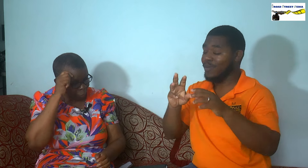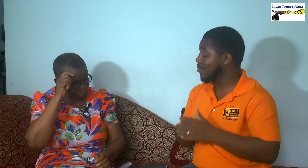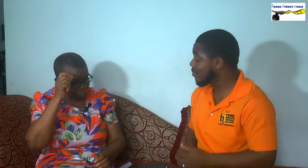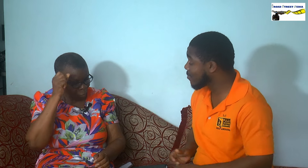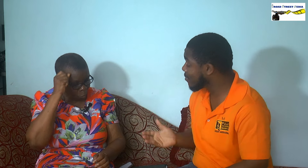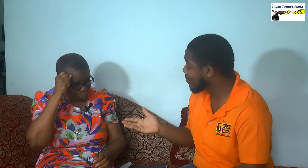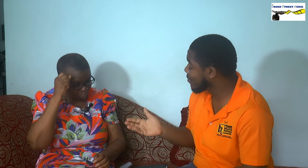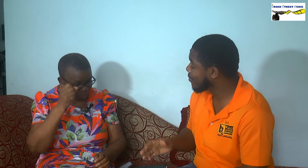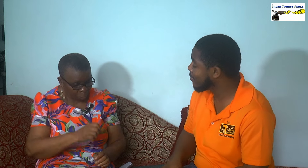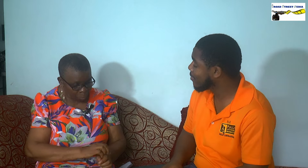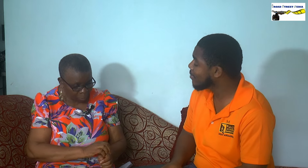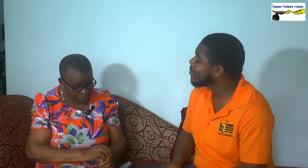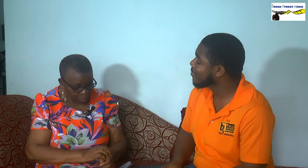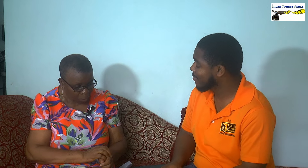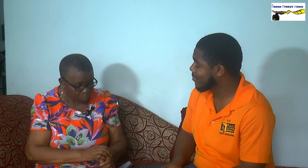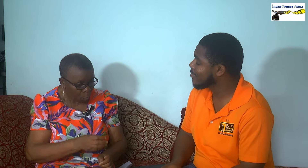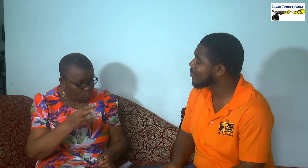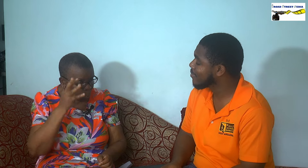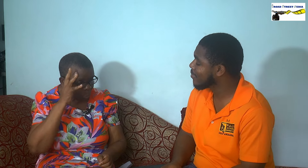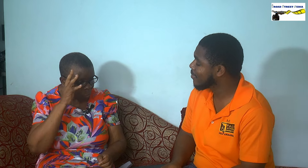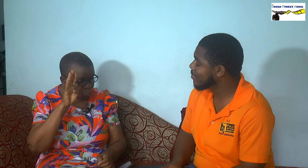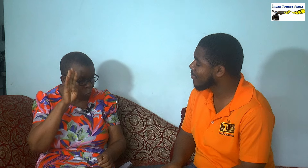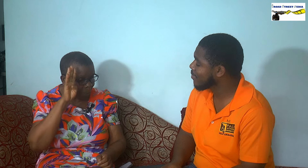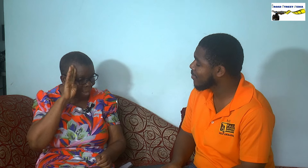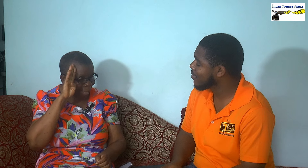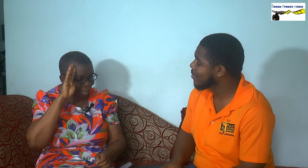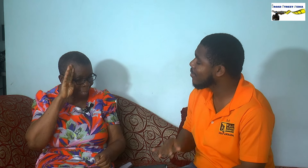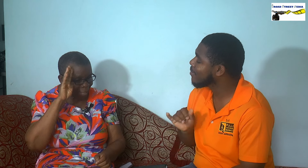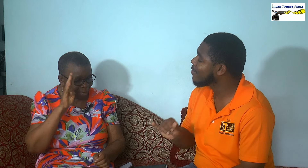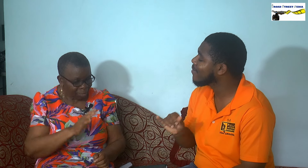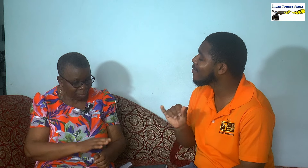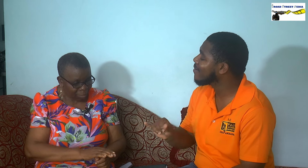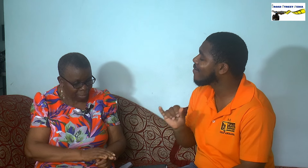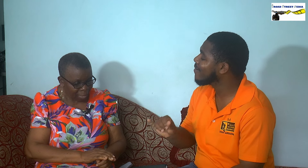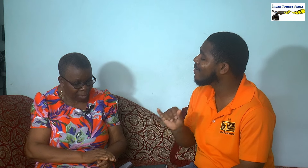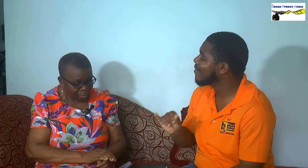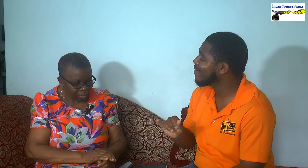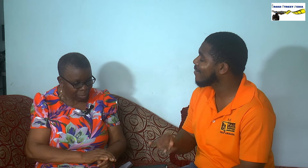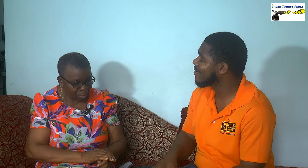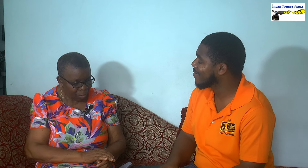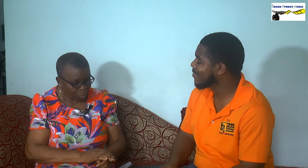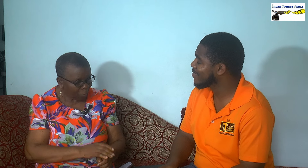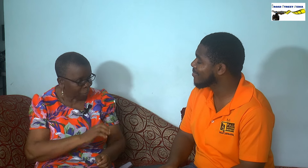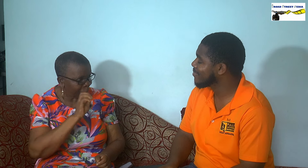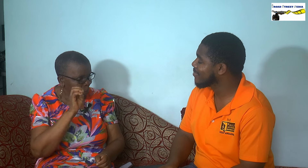Travis Stout was one of the main ones, Wingrove Bell, and one